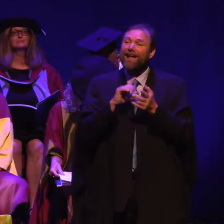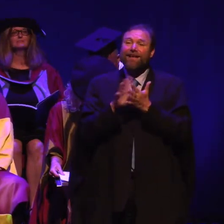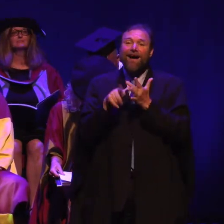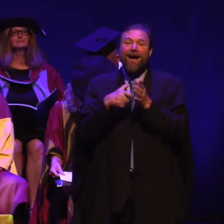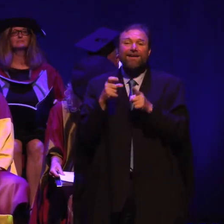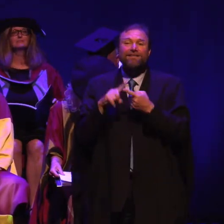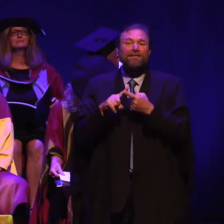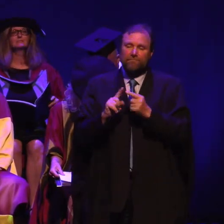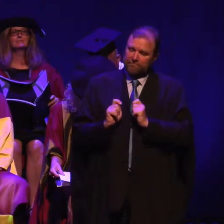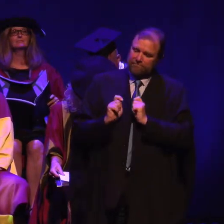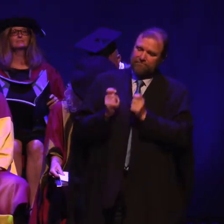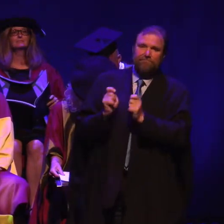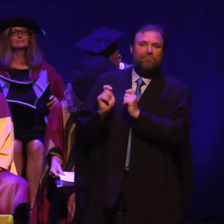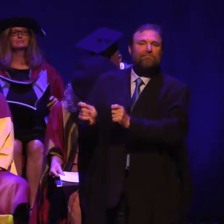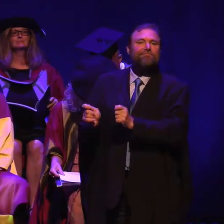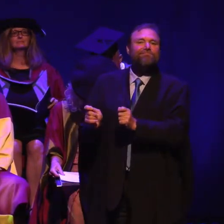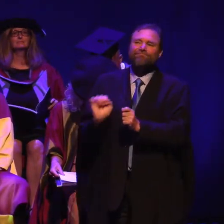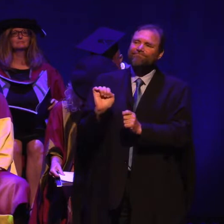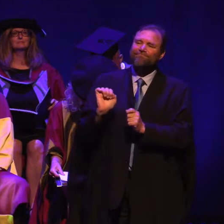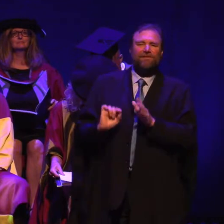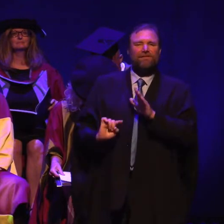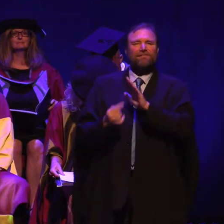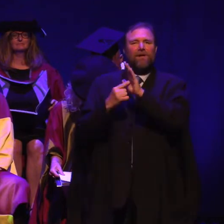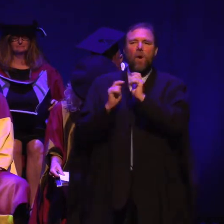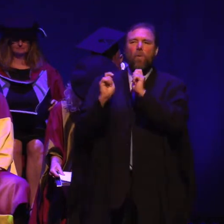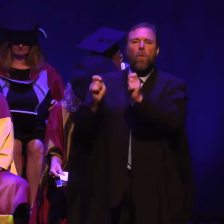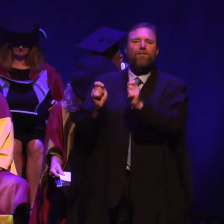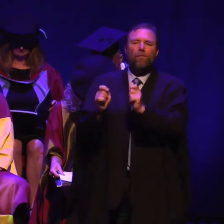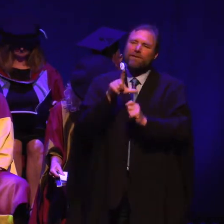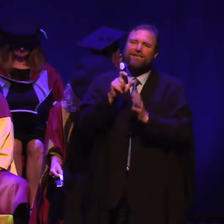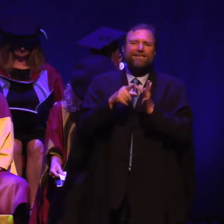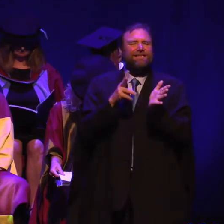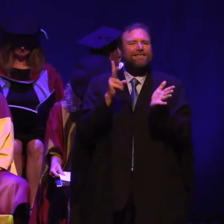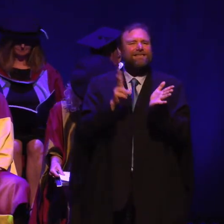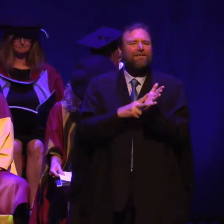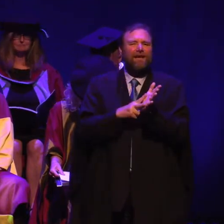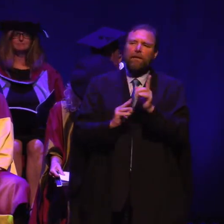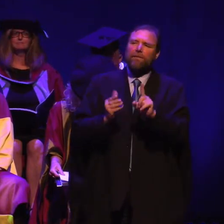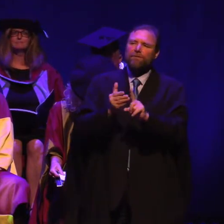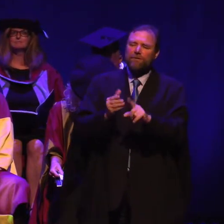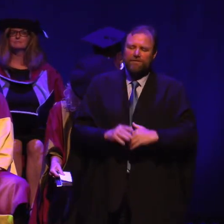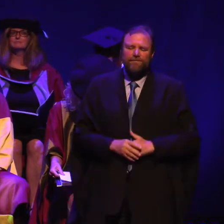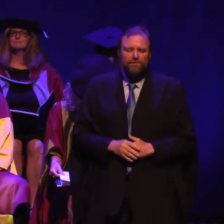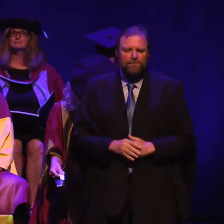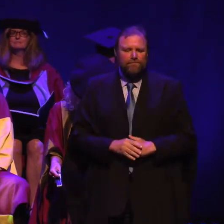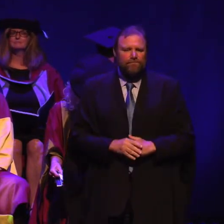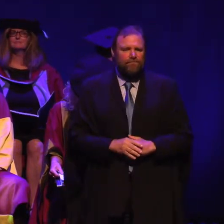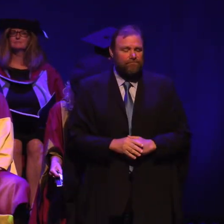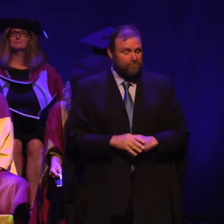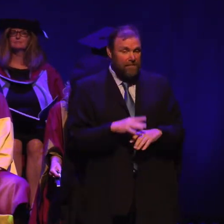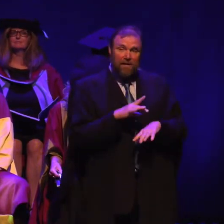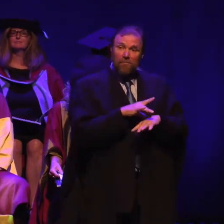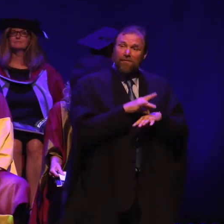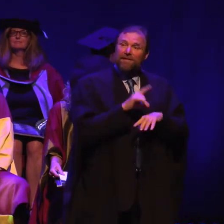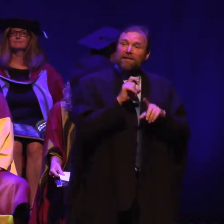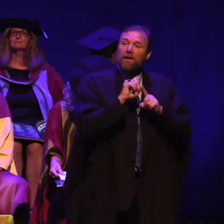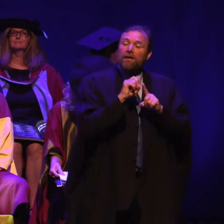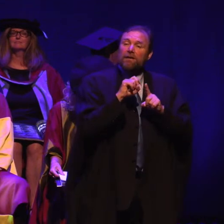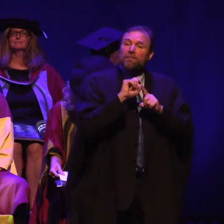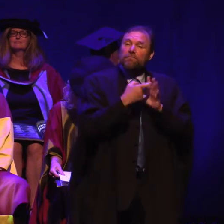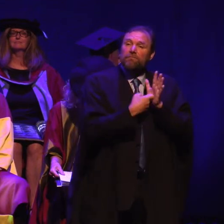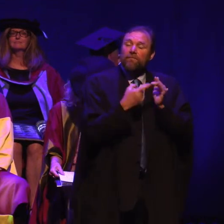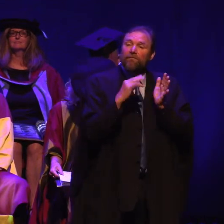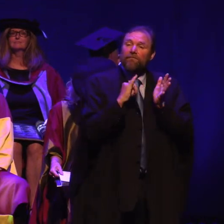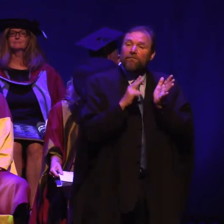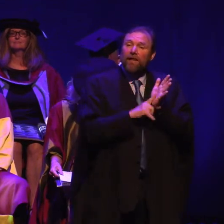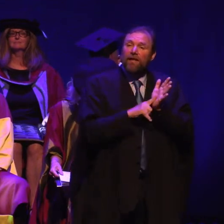Award for Civic Mission for their work. Professor Phil James, in collaboration with Cumtaf Morgana